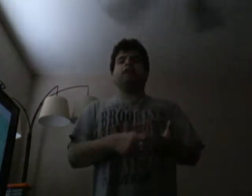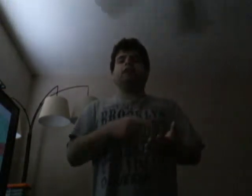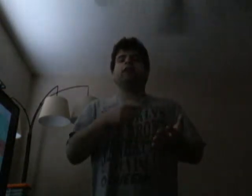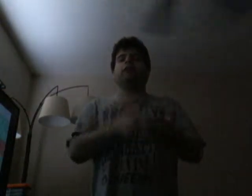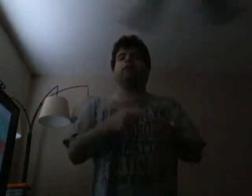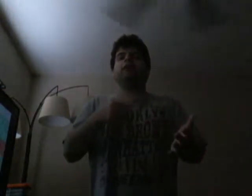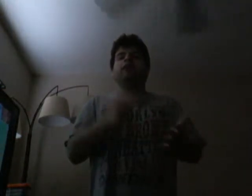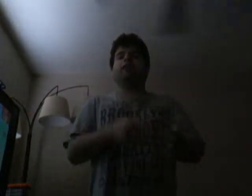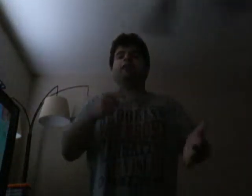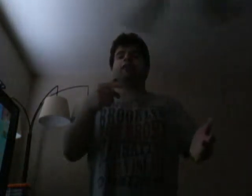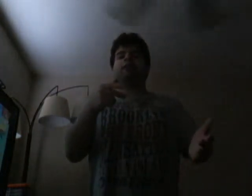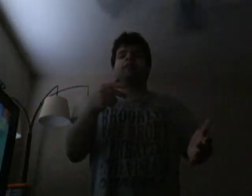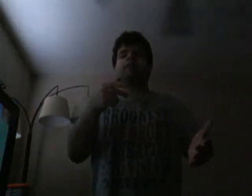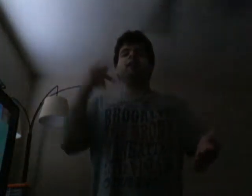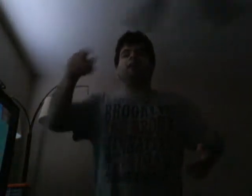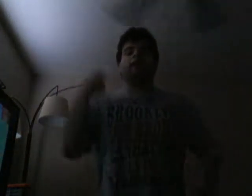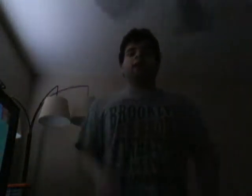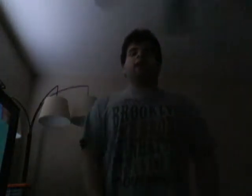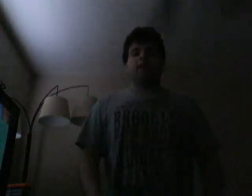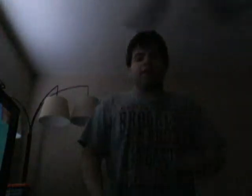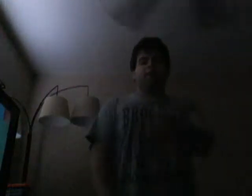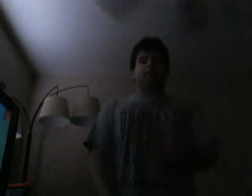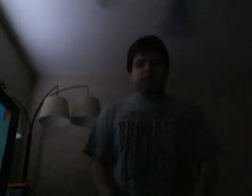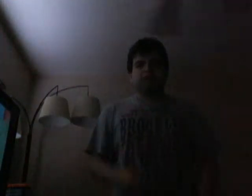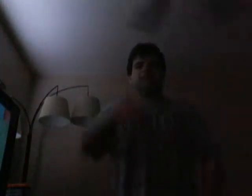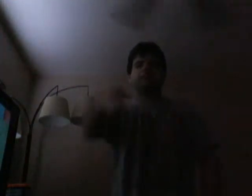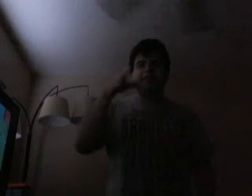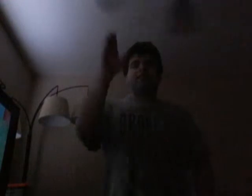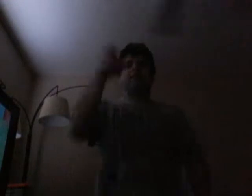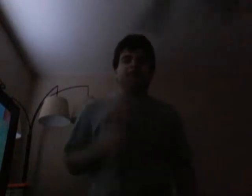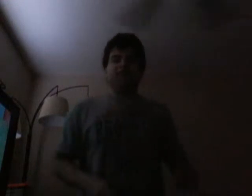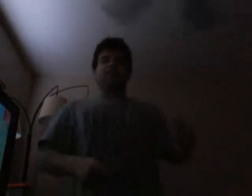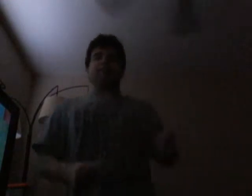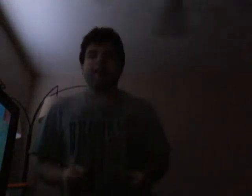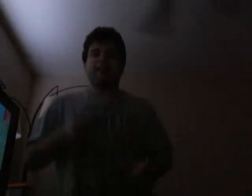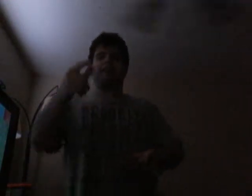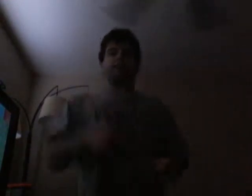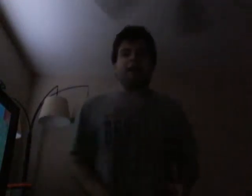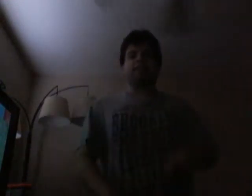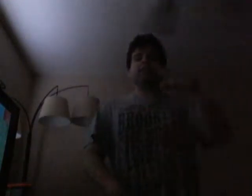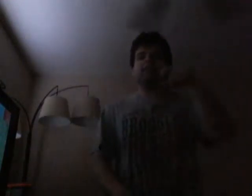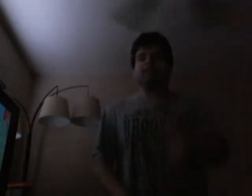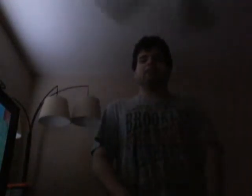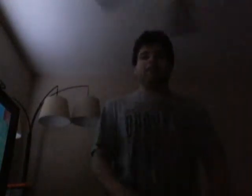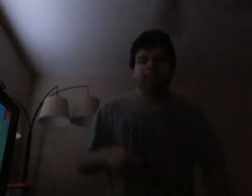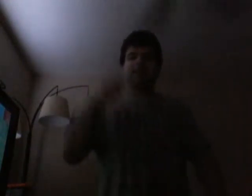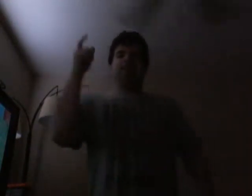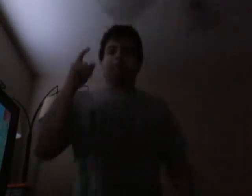Justin, Joey, Lance. Oh, Lance, this is for you, good man. Let's bash. This is for you. Thank